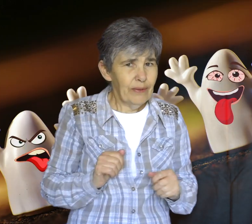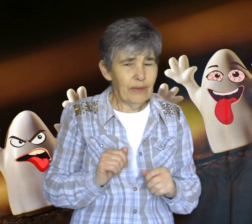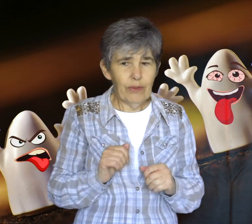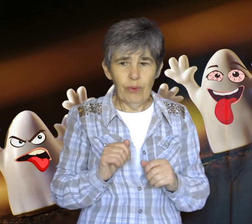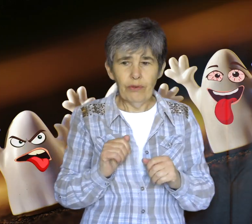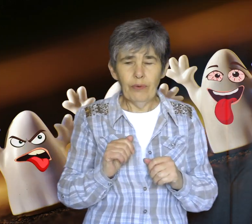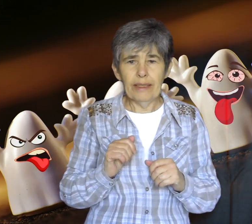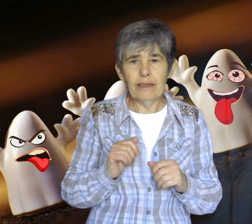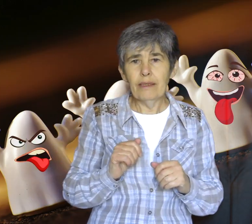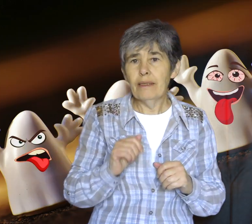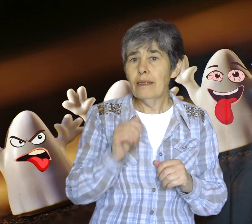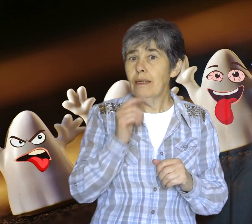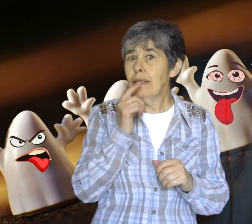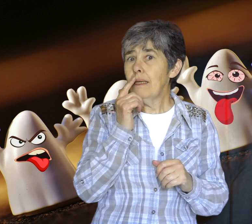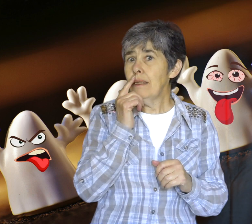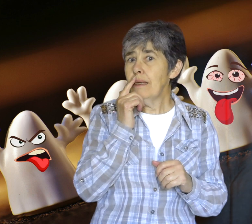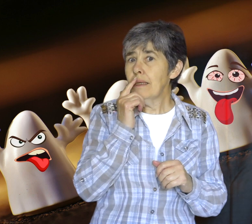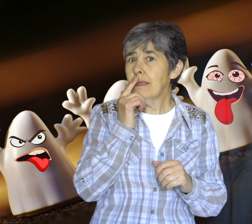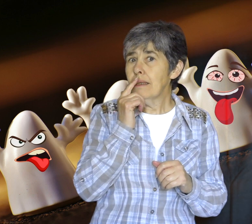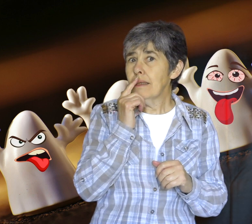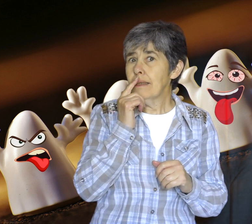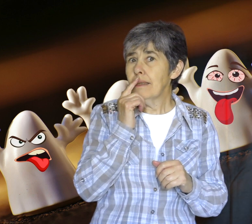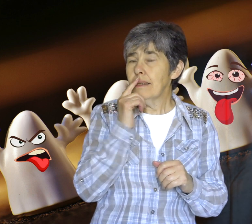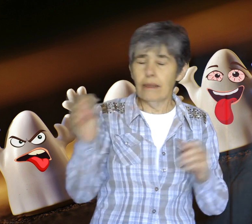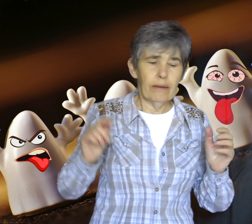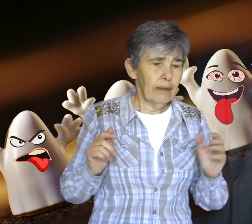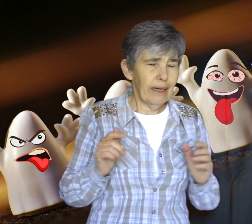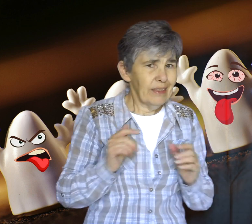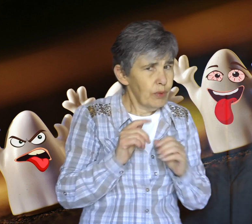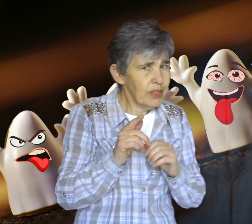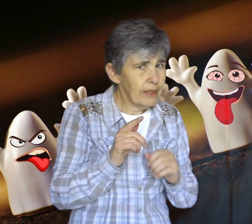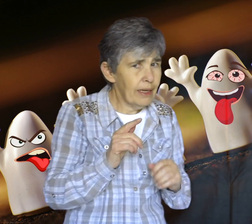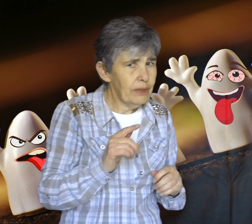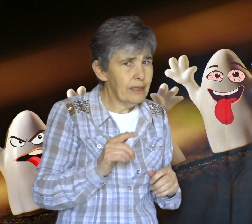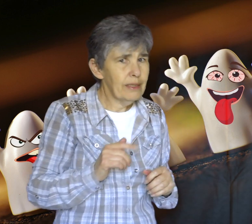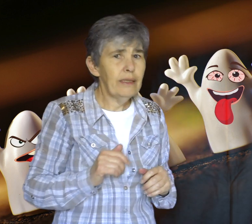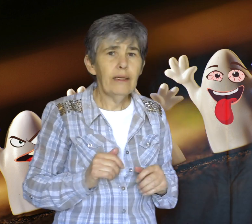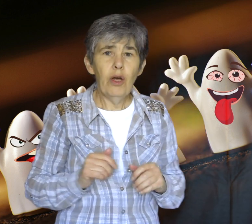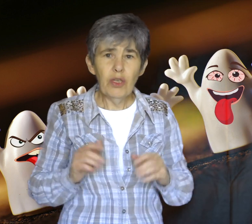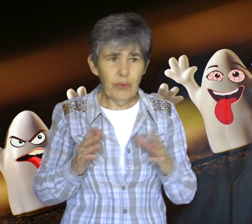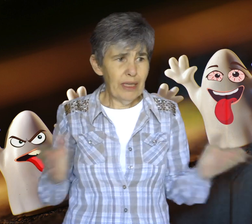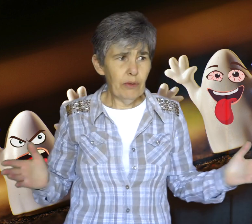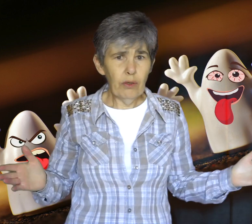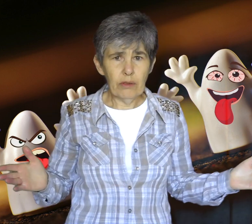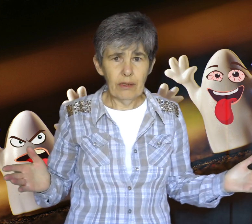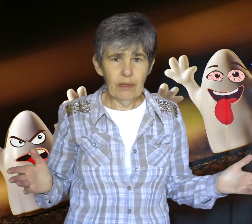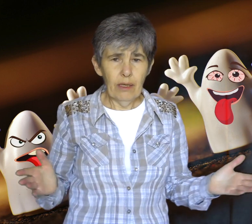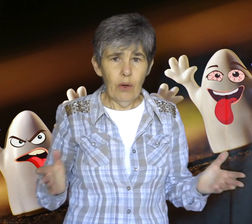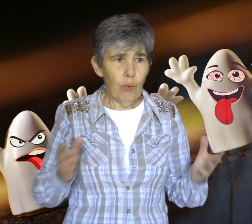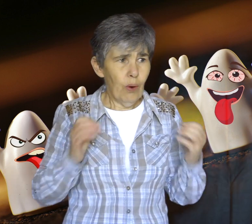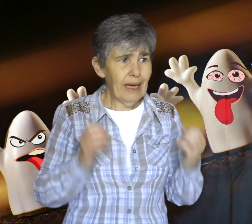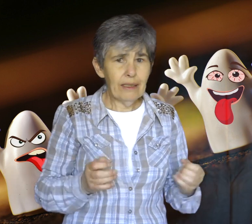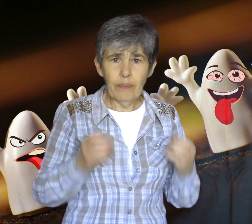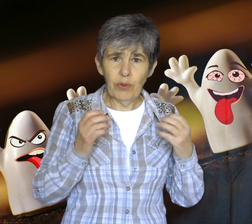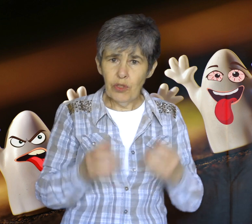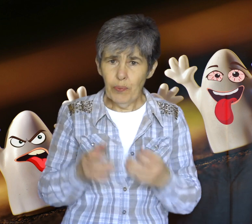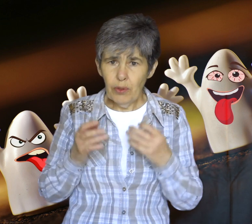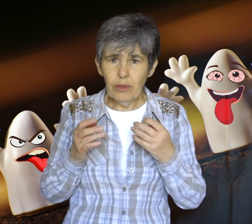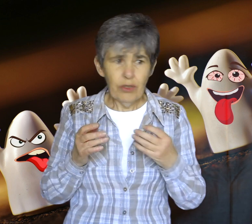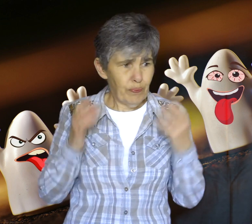the wolf went, eek. I didn't want to scare you, see. 3-year-old. Why do they put